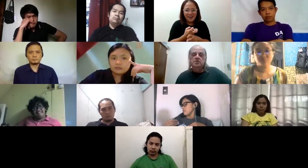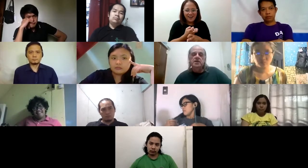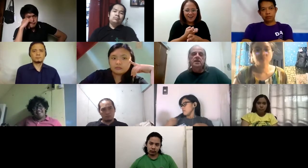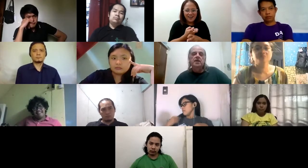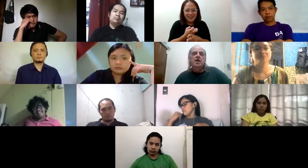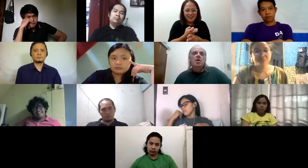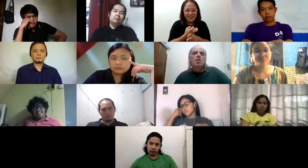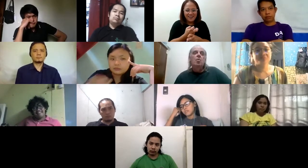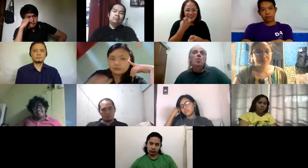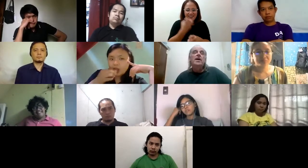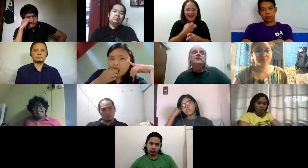say, what